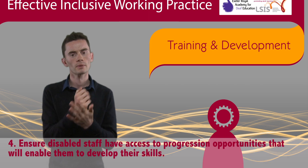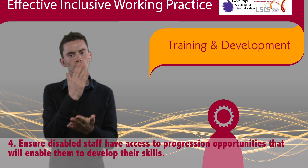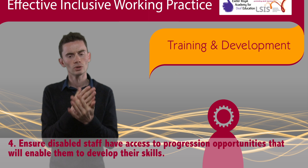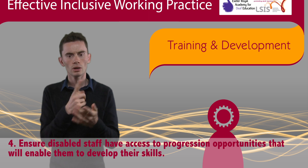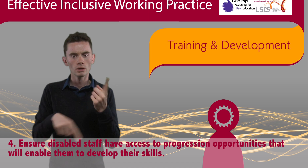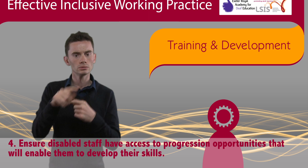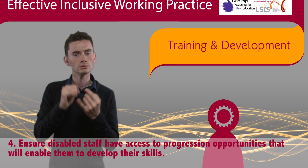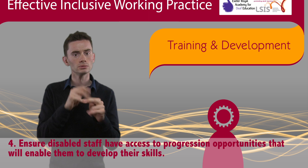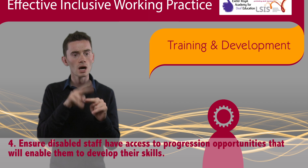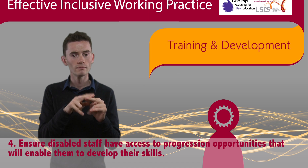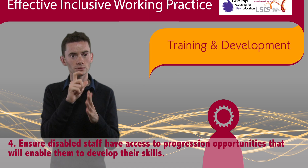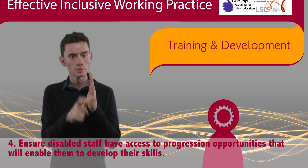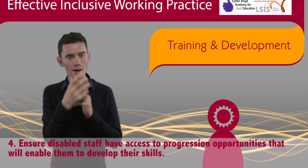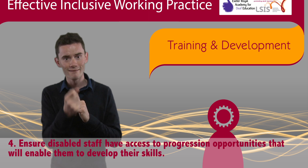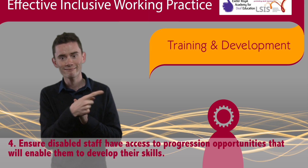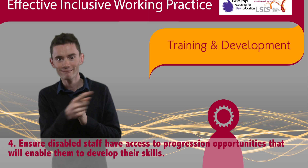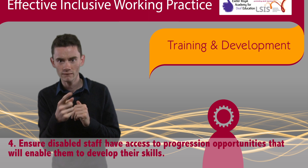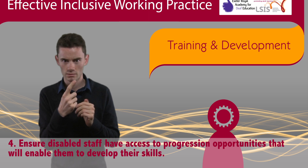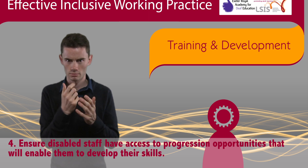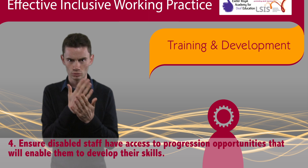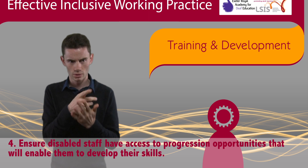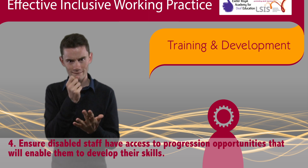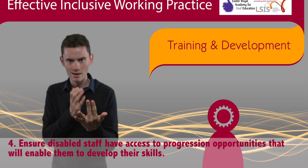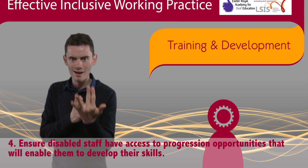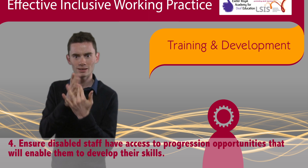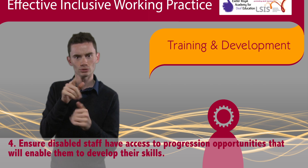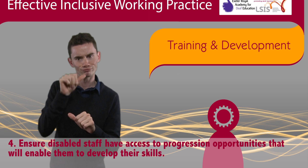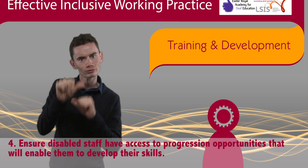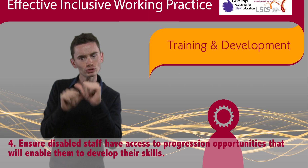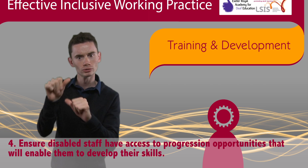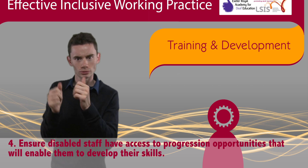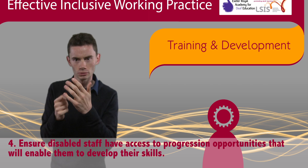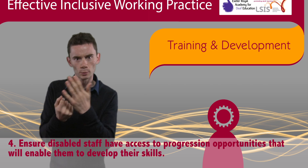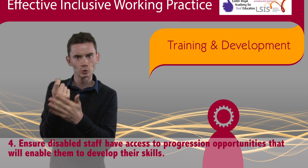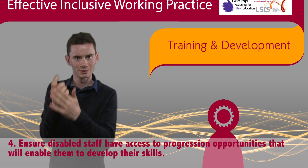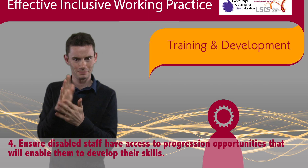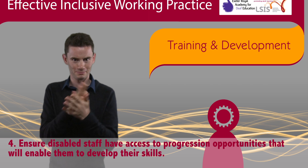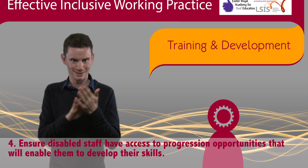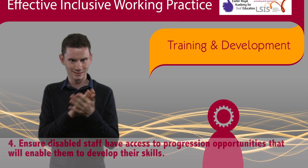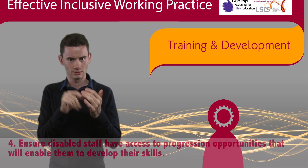Ensure disabled staff have access to progression opportunities that will enable them to develop their skills.